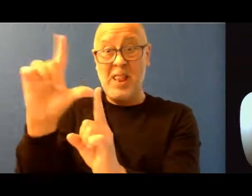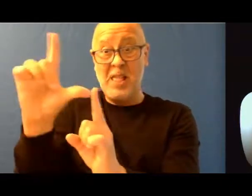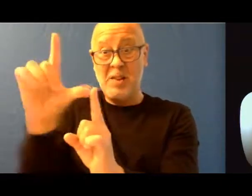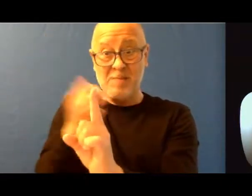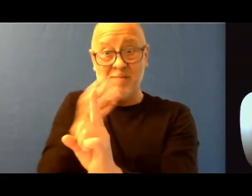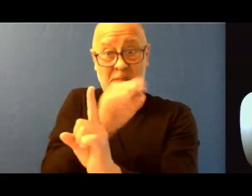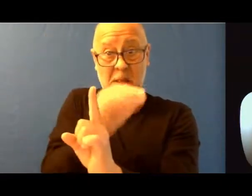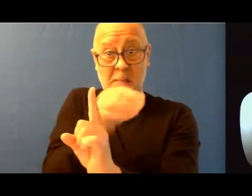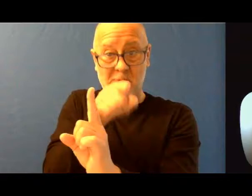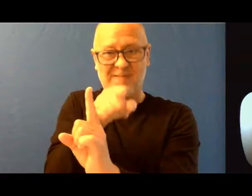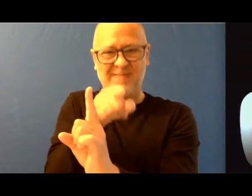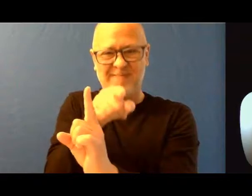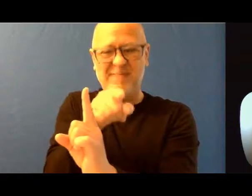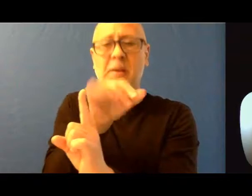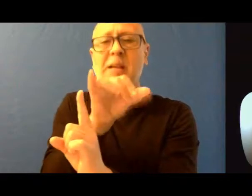is a.